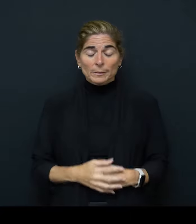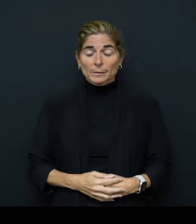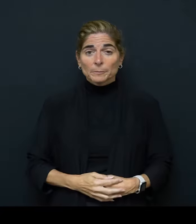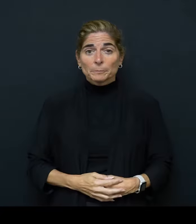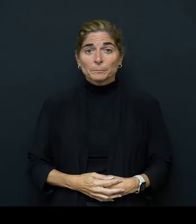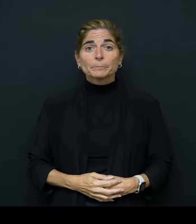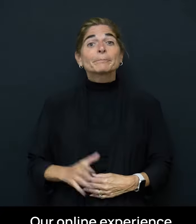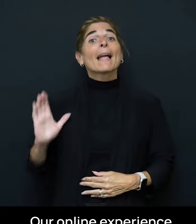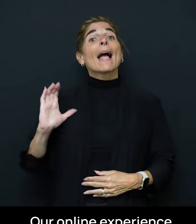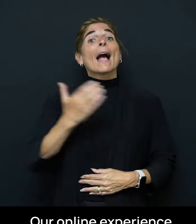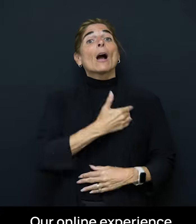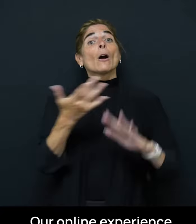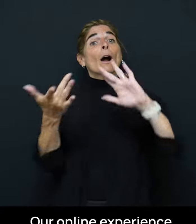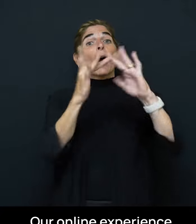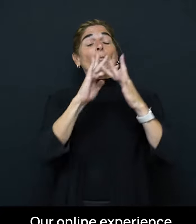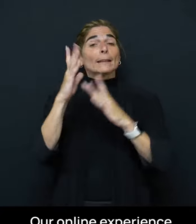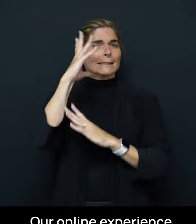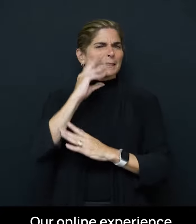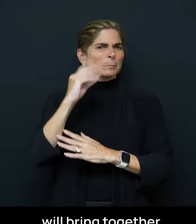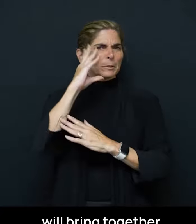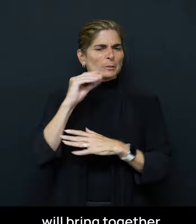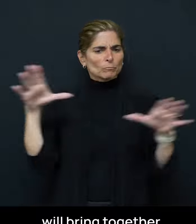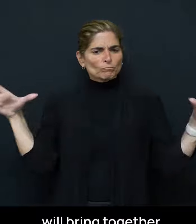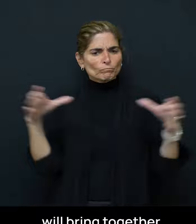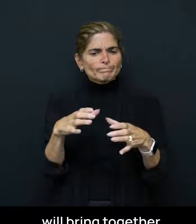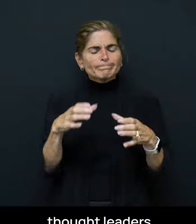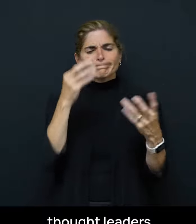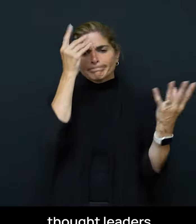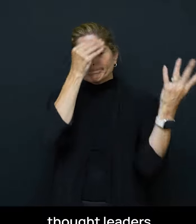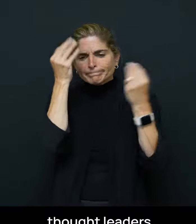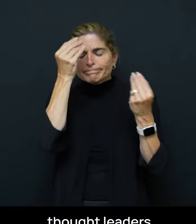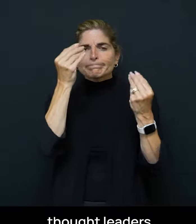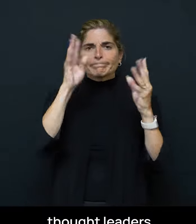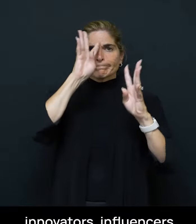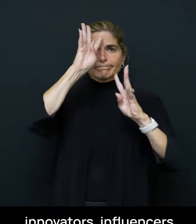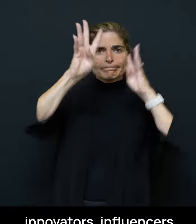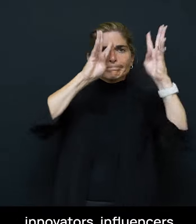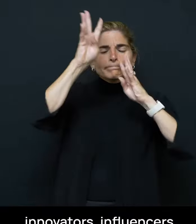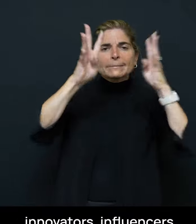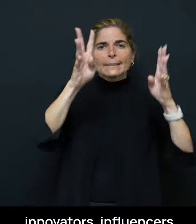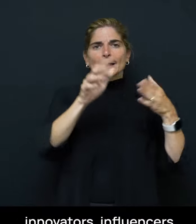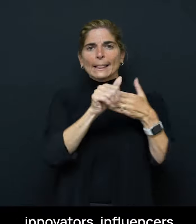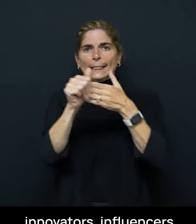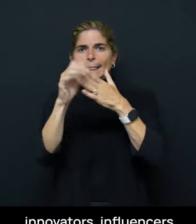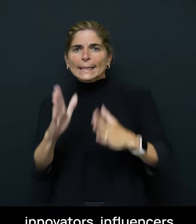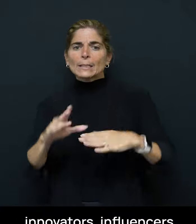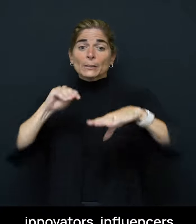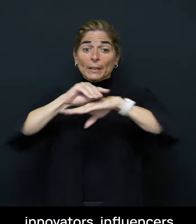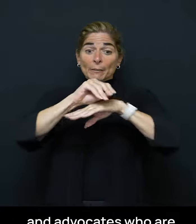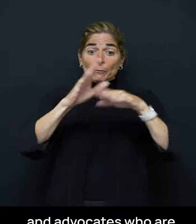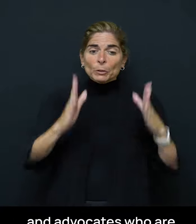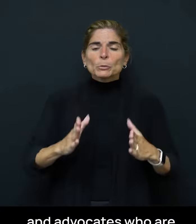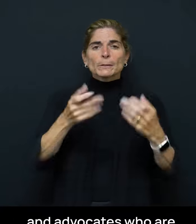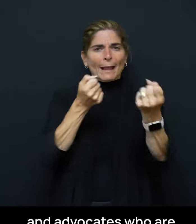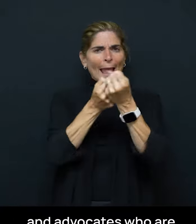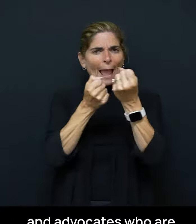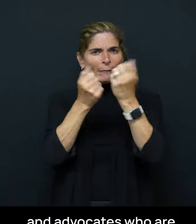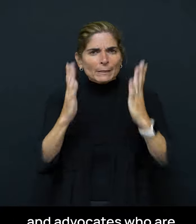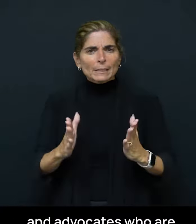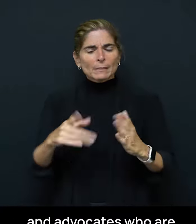Our online experience will bring together thought leaders, innovators, influencers, and advocates who